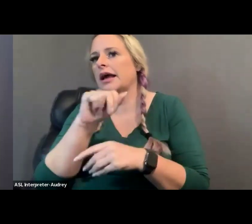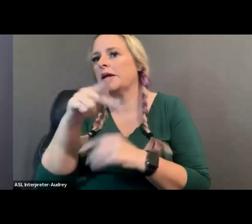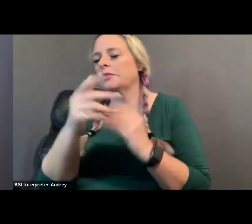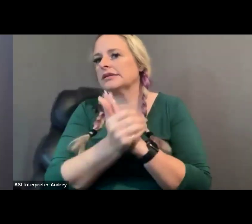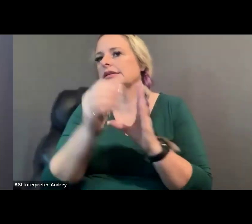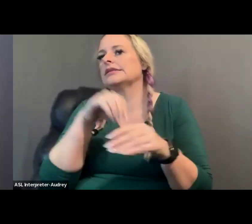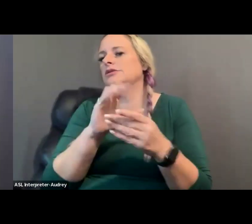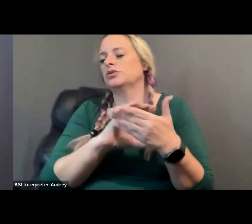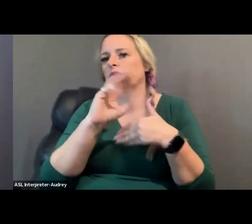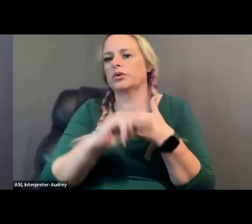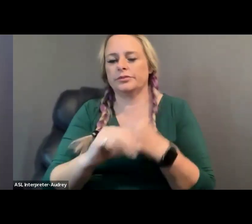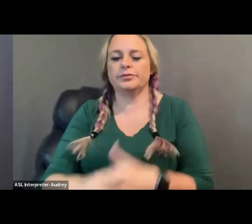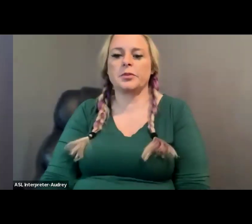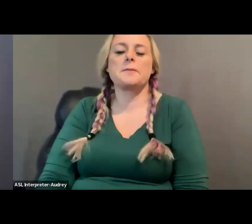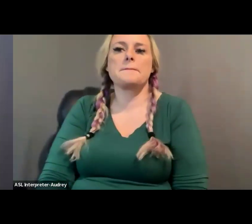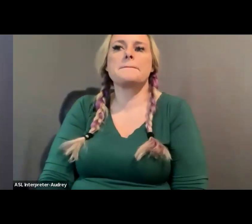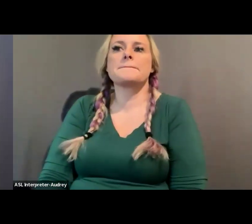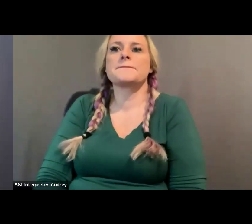getting.